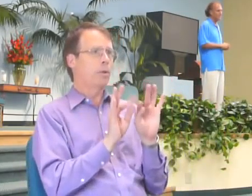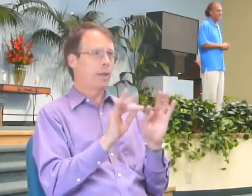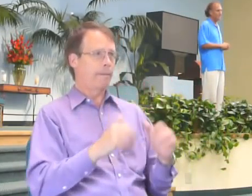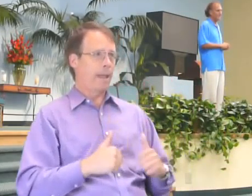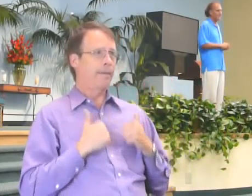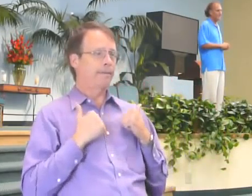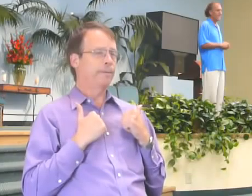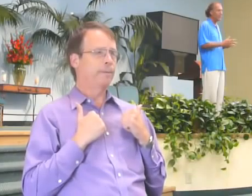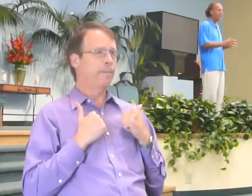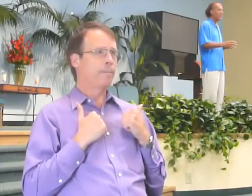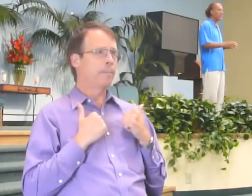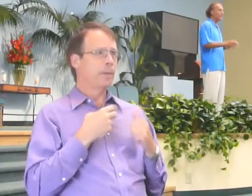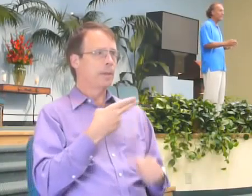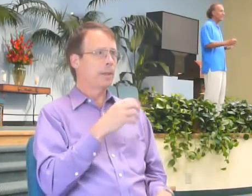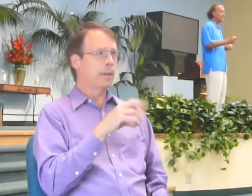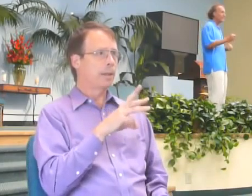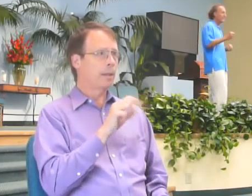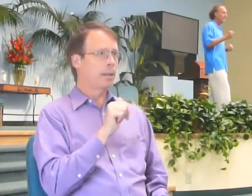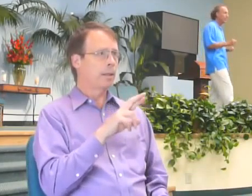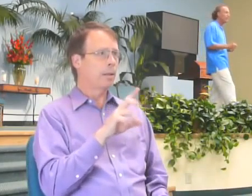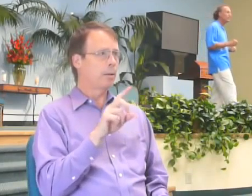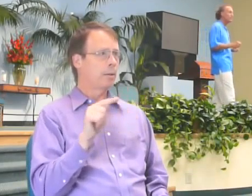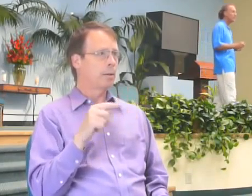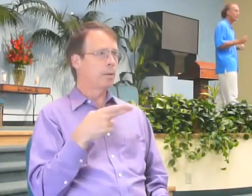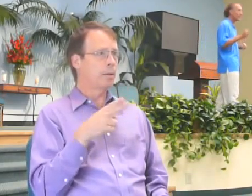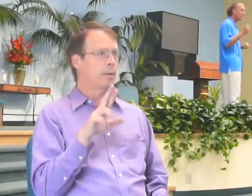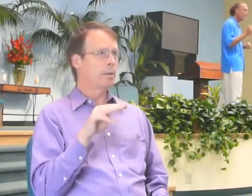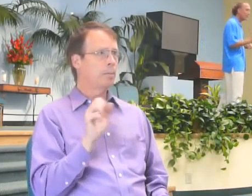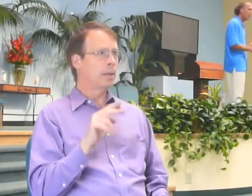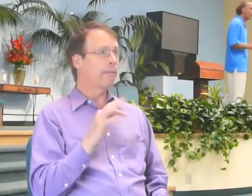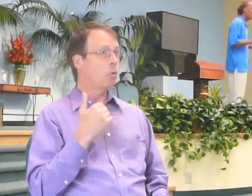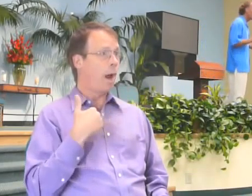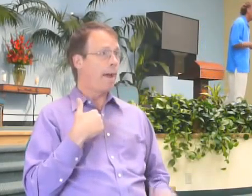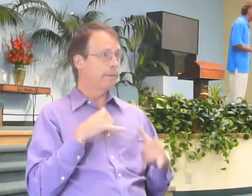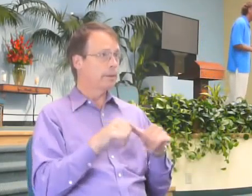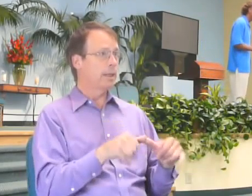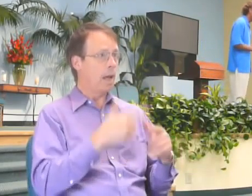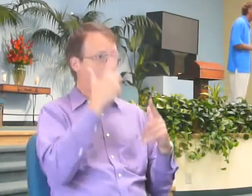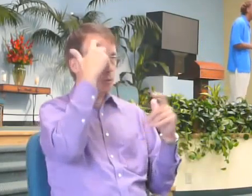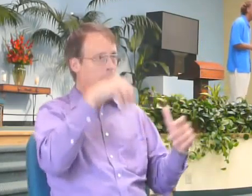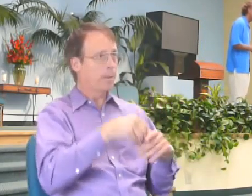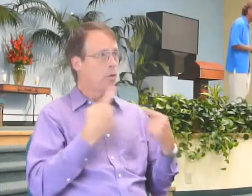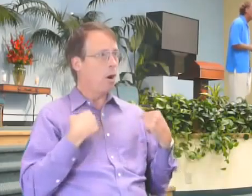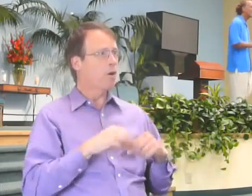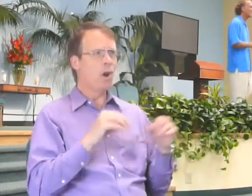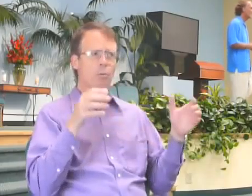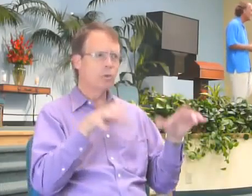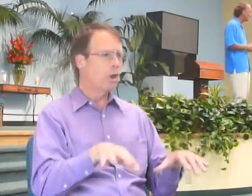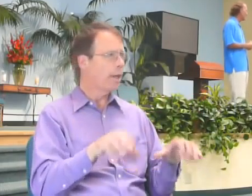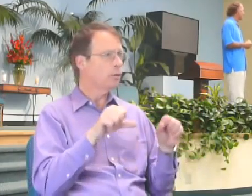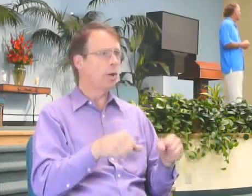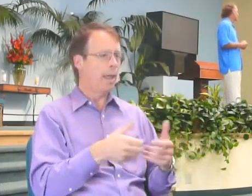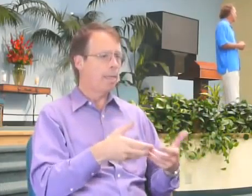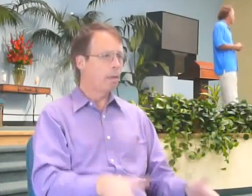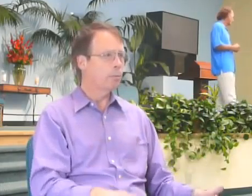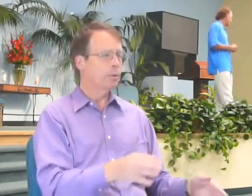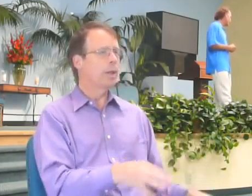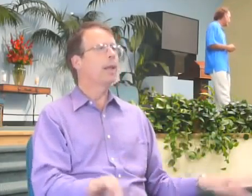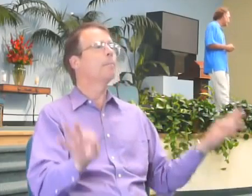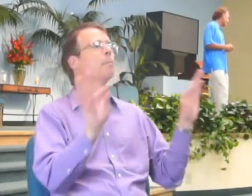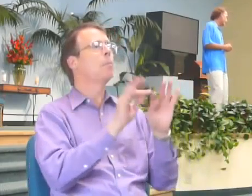great theologians of the last century, said as long as there is a dream in a man's heart, there is no chance of losing the